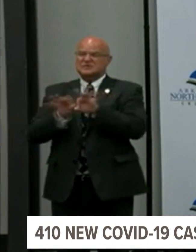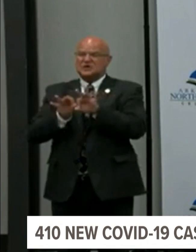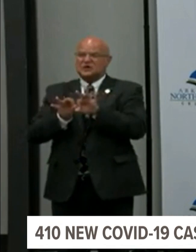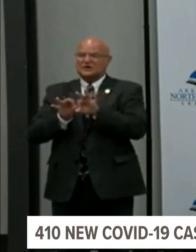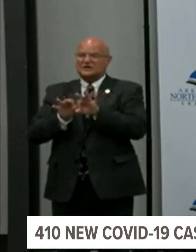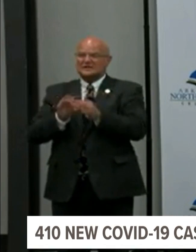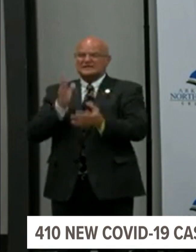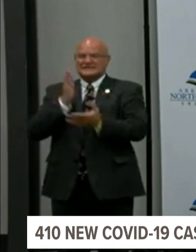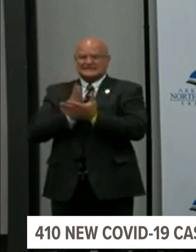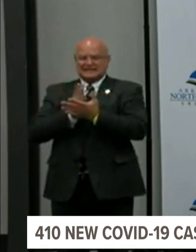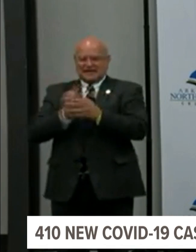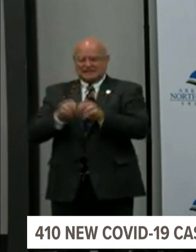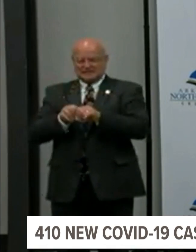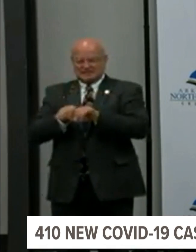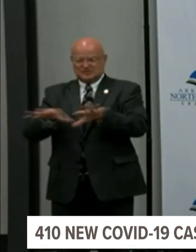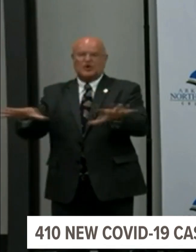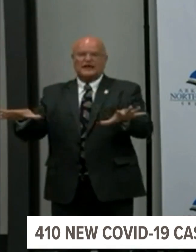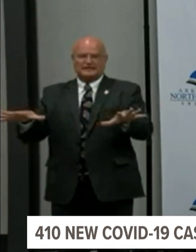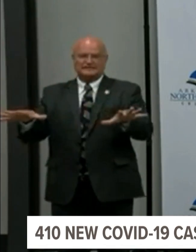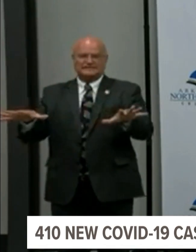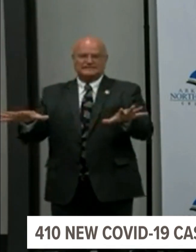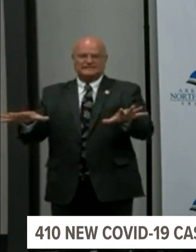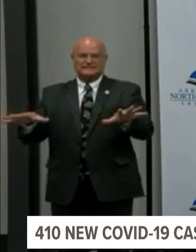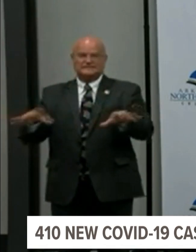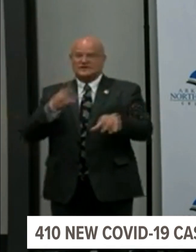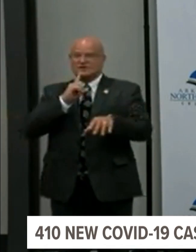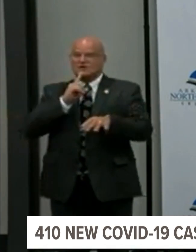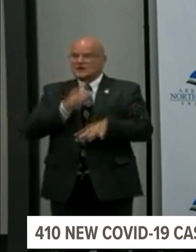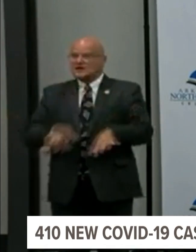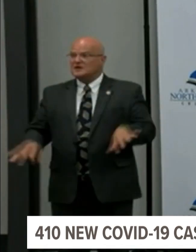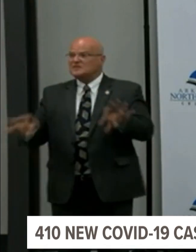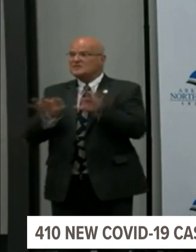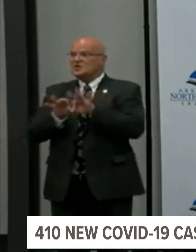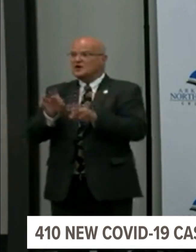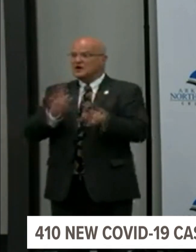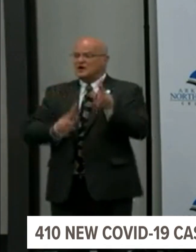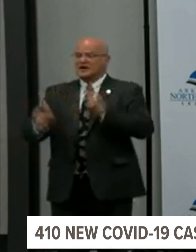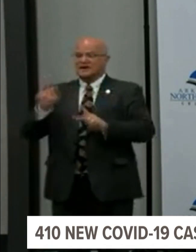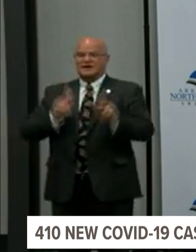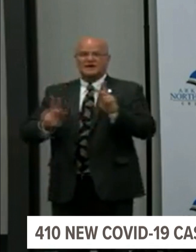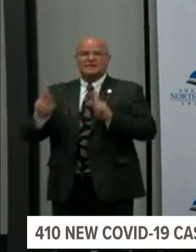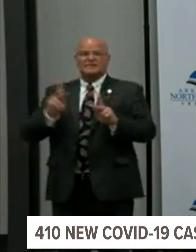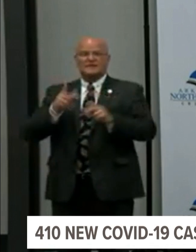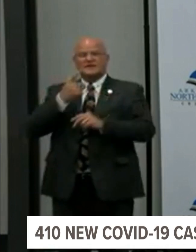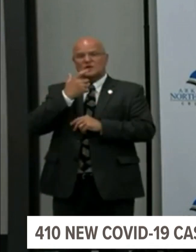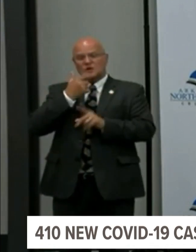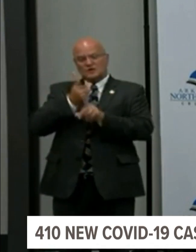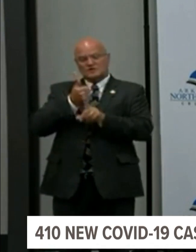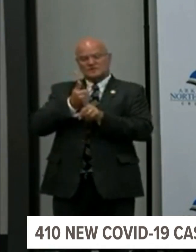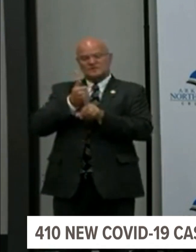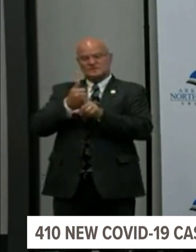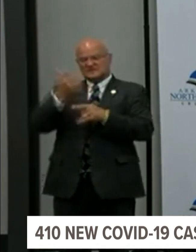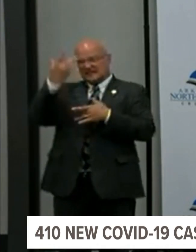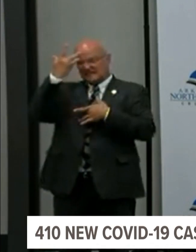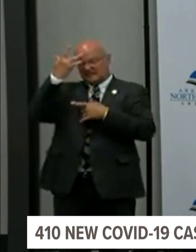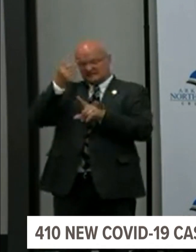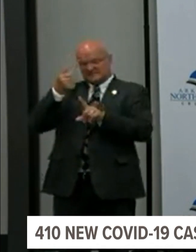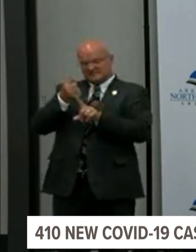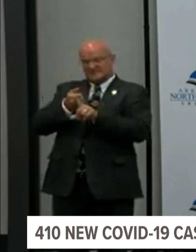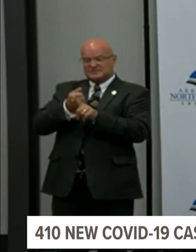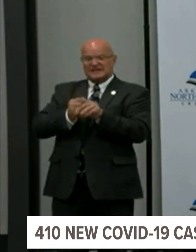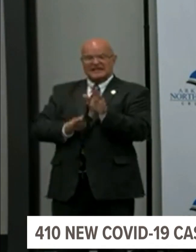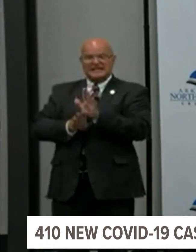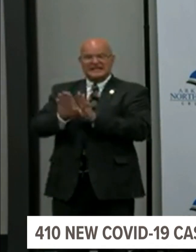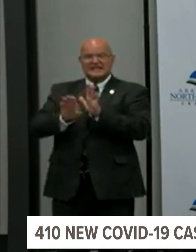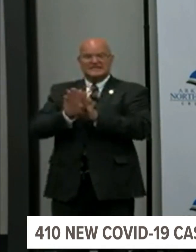stopping the spread of COVID-19. It's very important that people who have been infected and